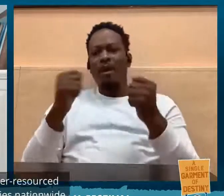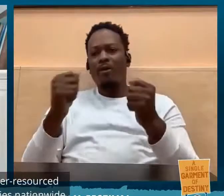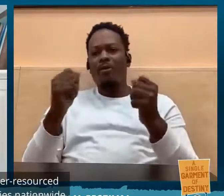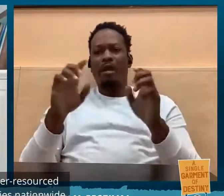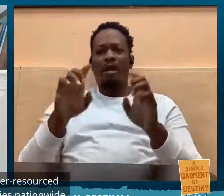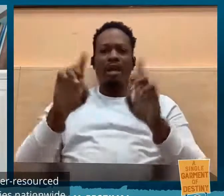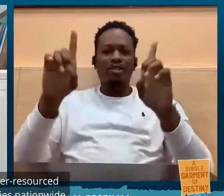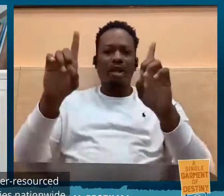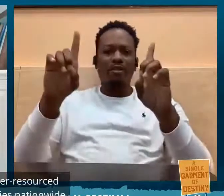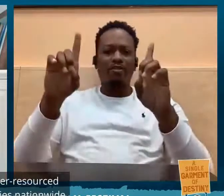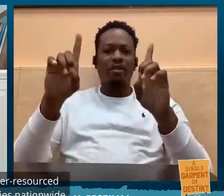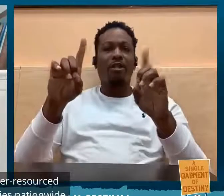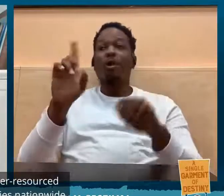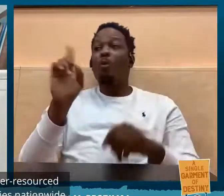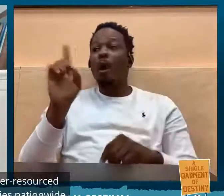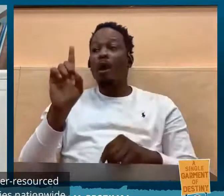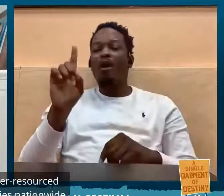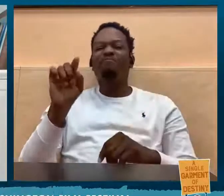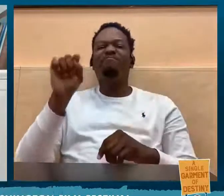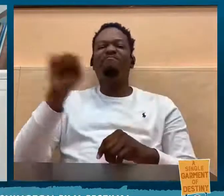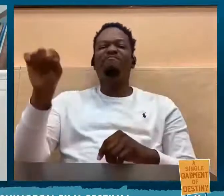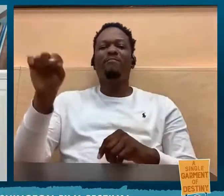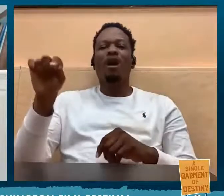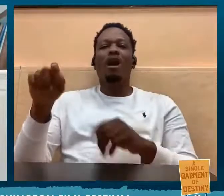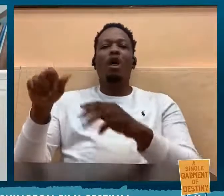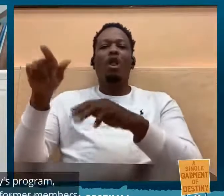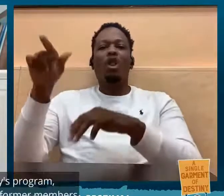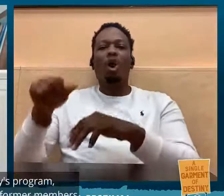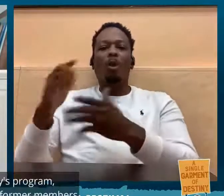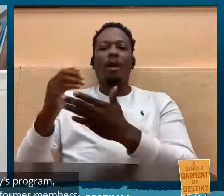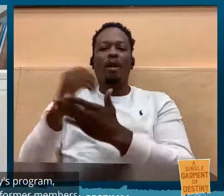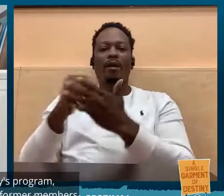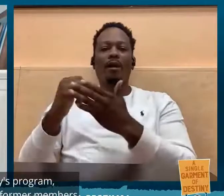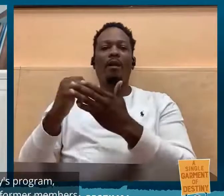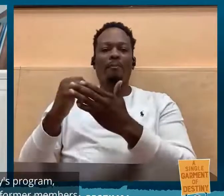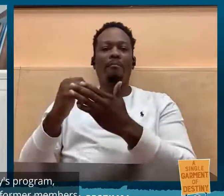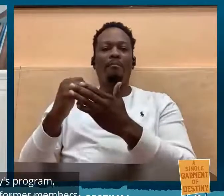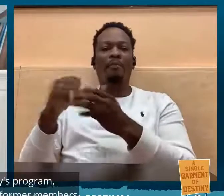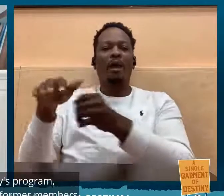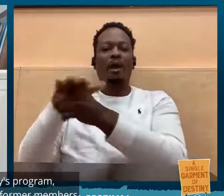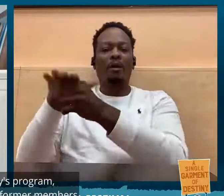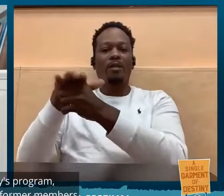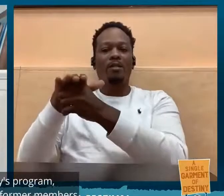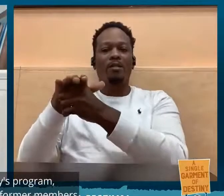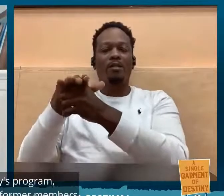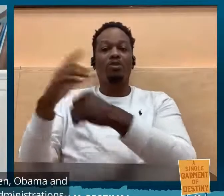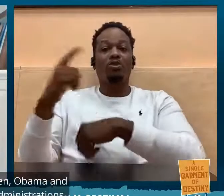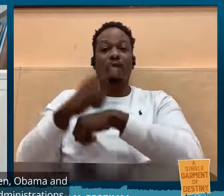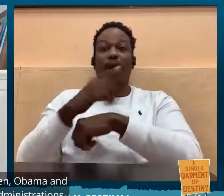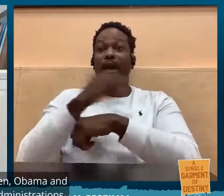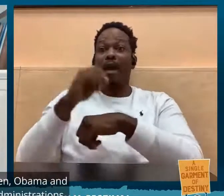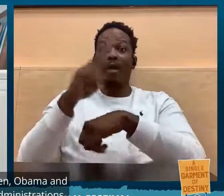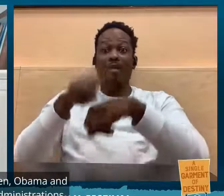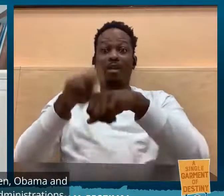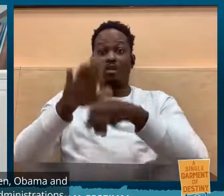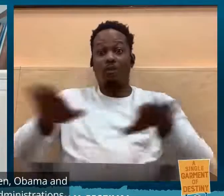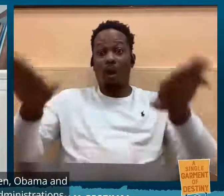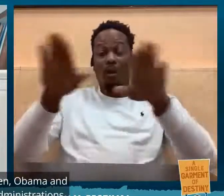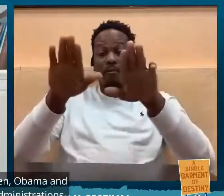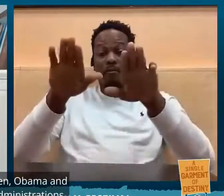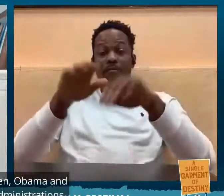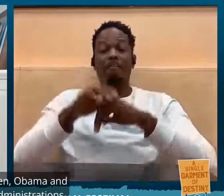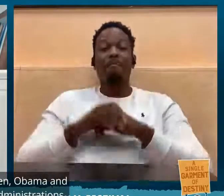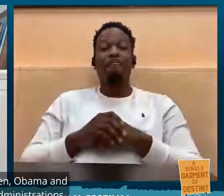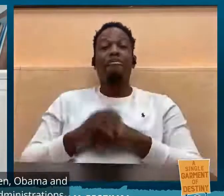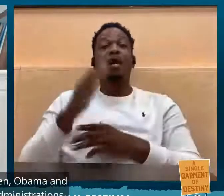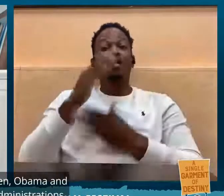in under-resourced communities nationwide. In today's program, current and former members of the Biden, Obama,